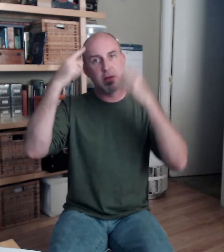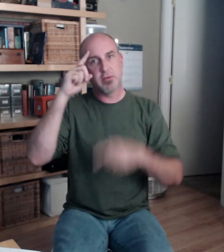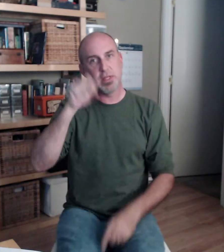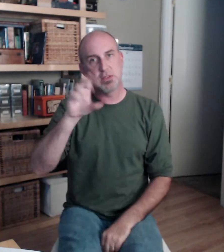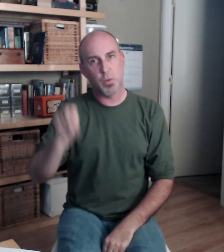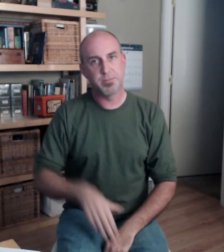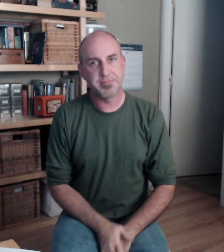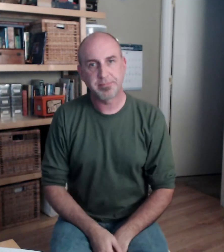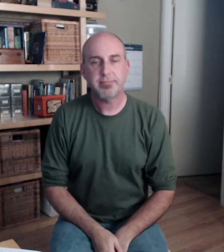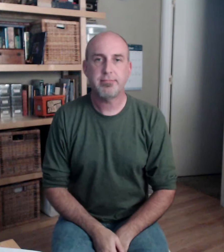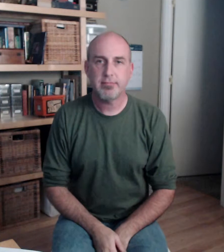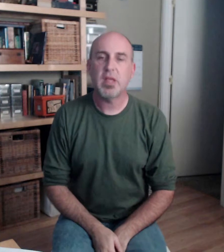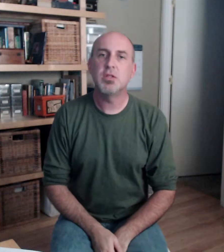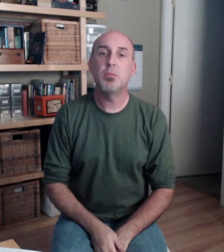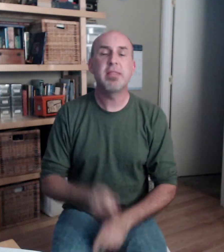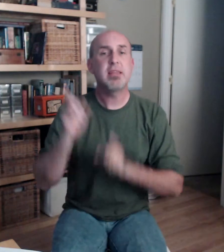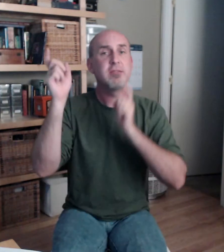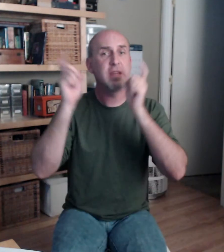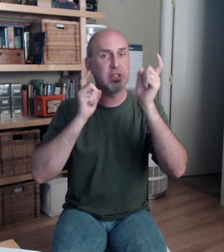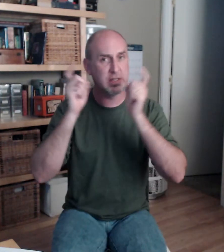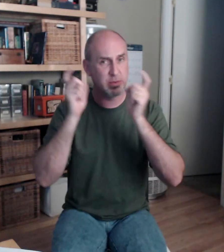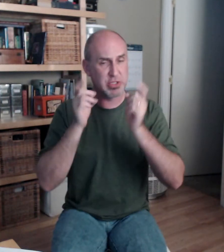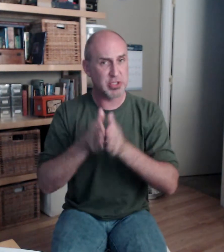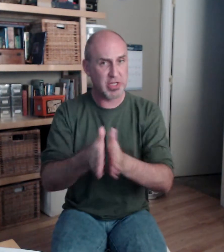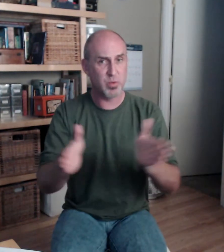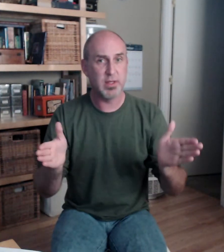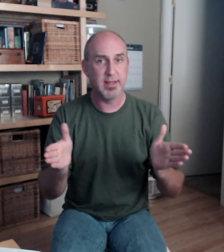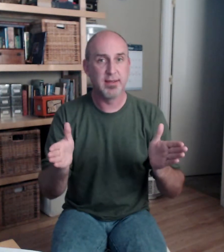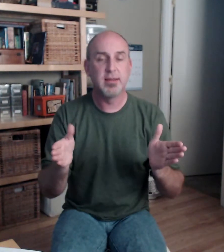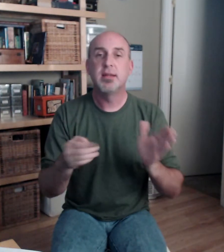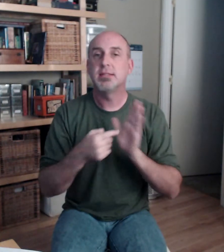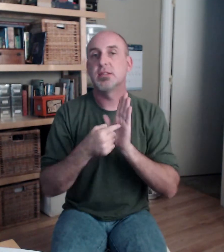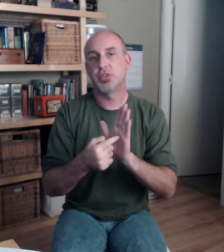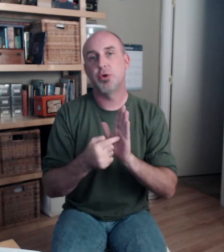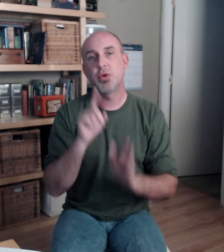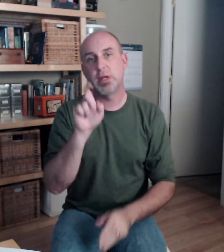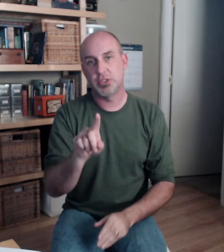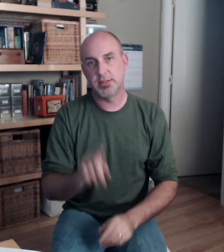for yes, no. So, I think the facial expression generally is going to show the question.